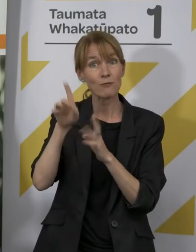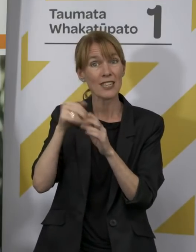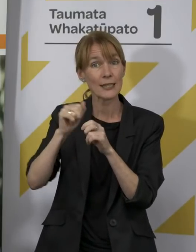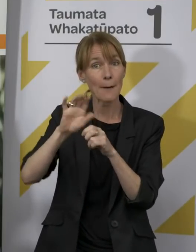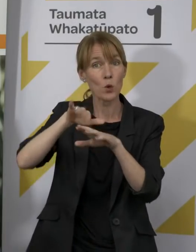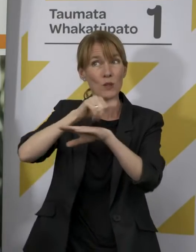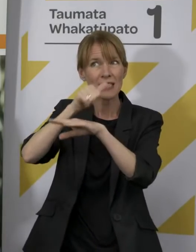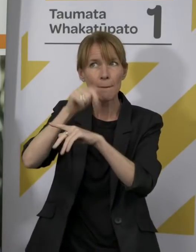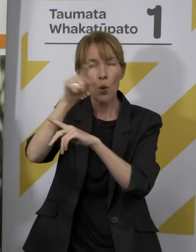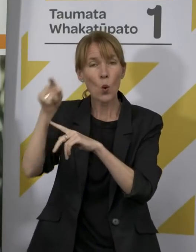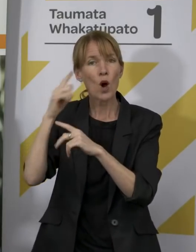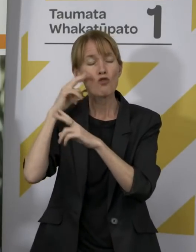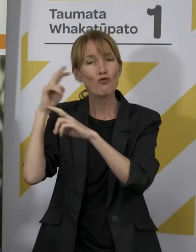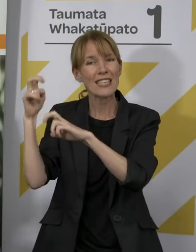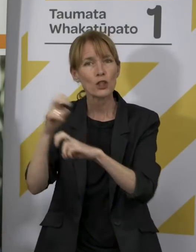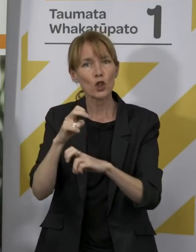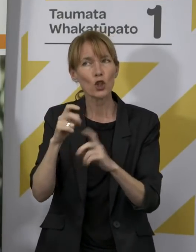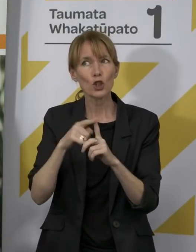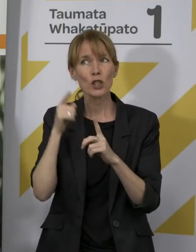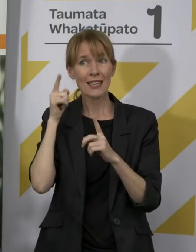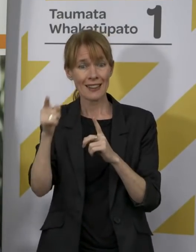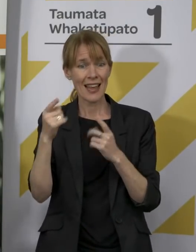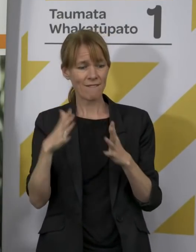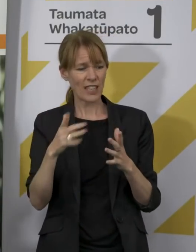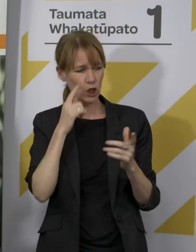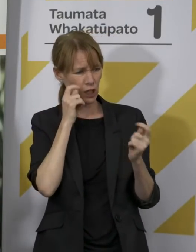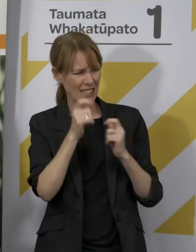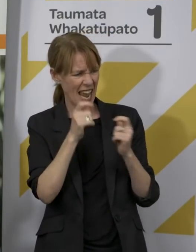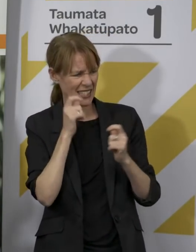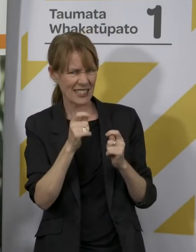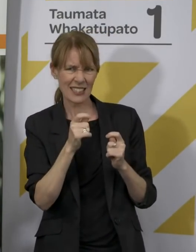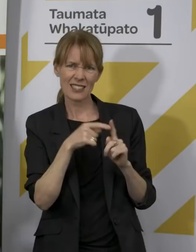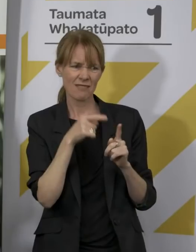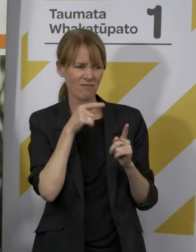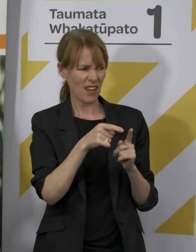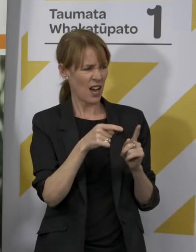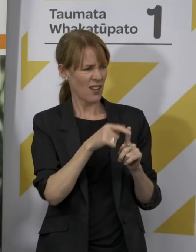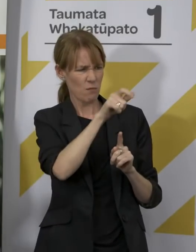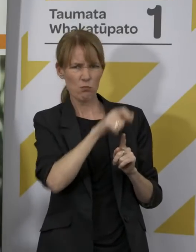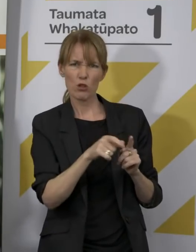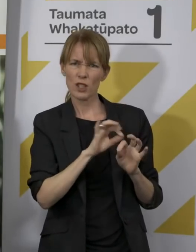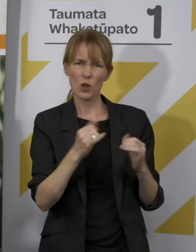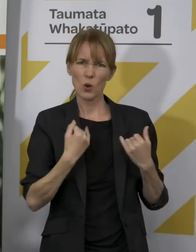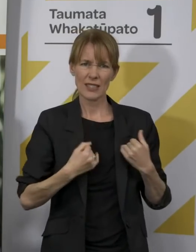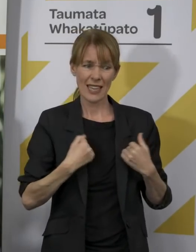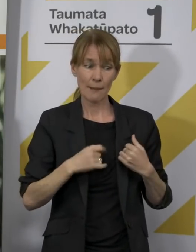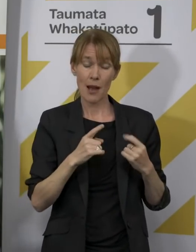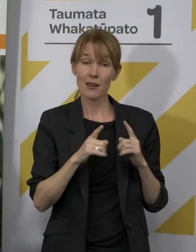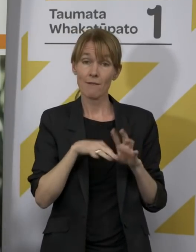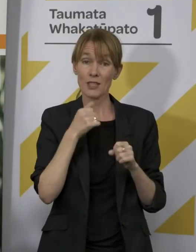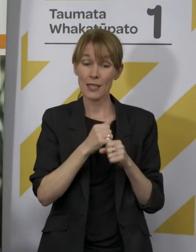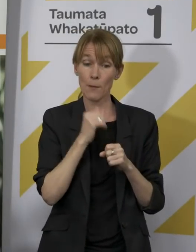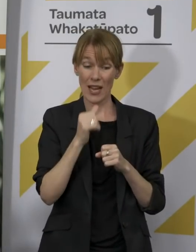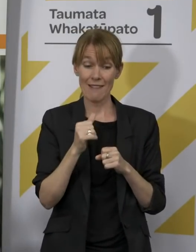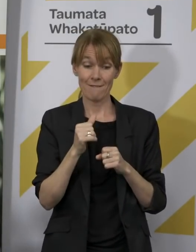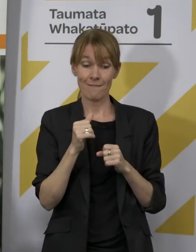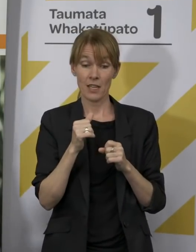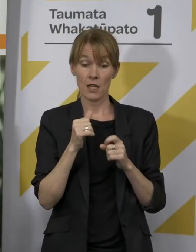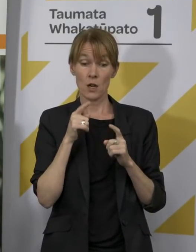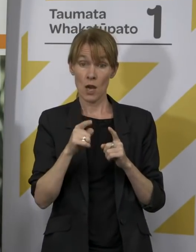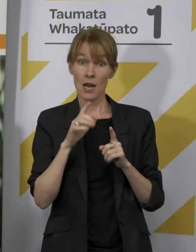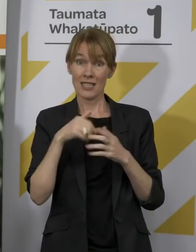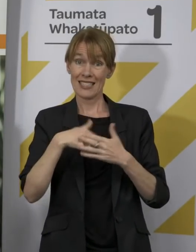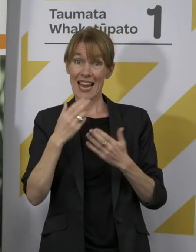those 2 studies that they're not actually infectious. The testing, though, if it is positive at day 12, means that people's visit is prolonged until we can